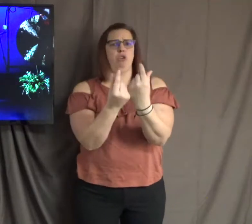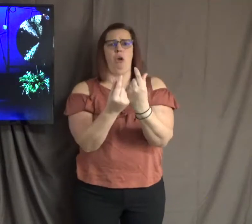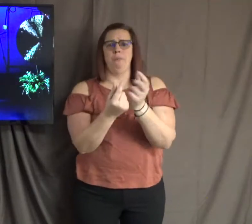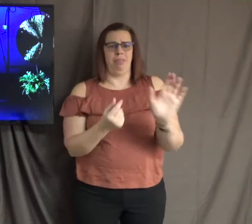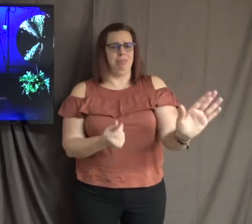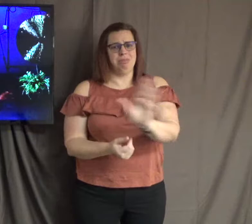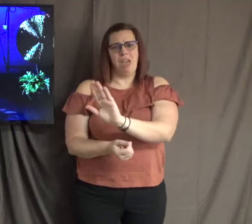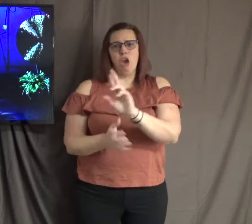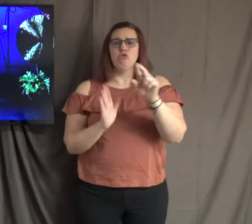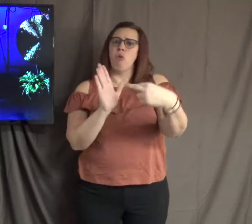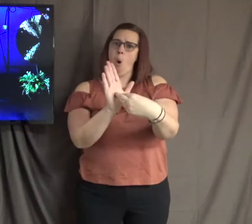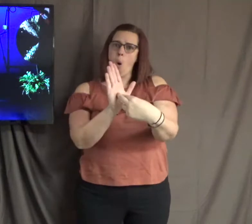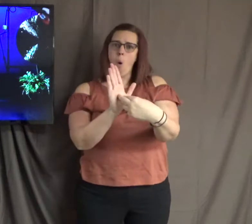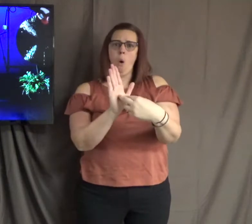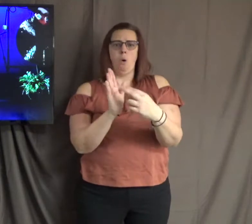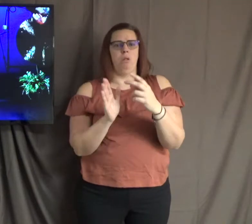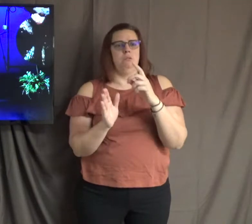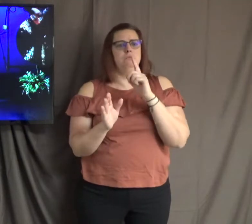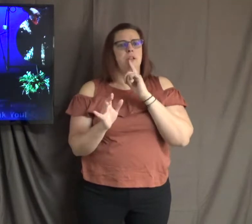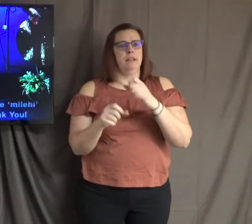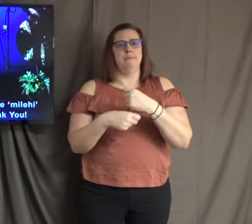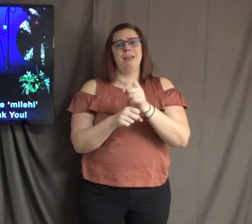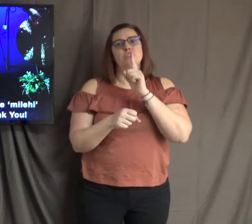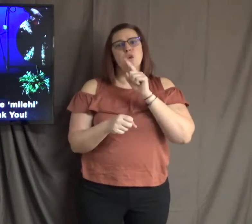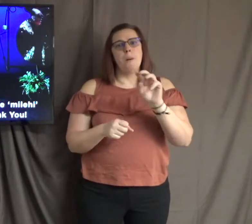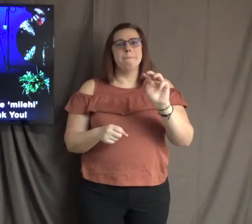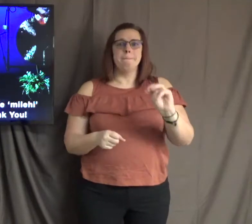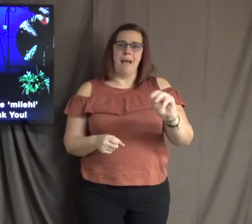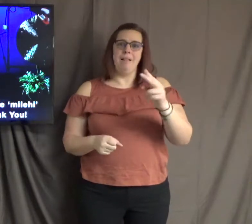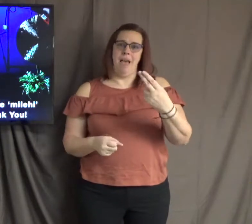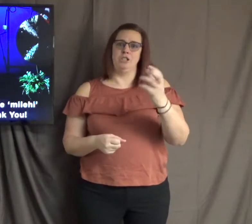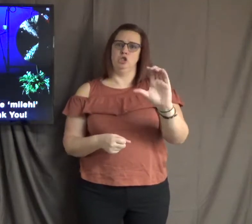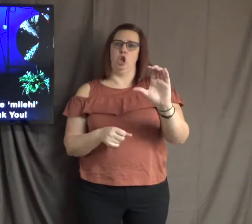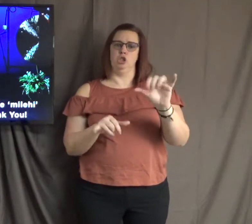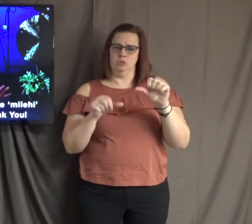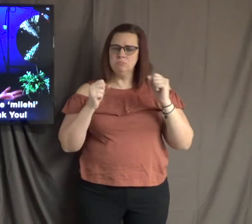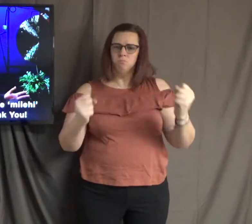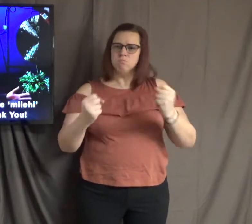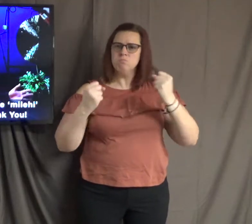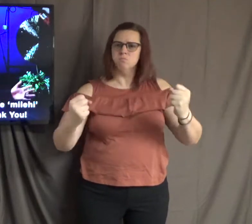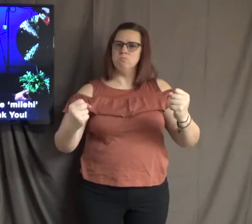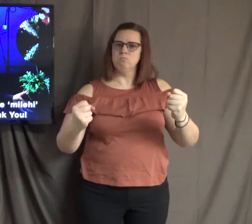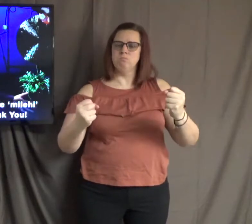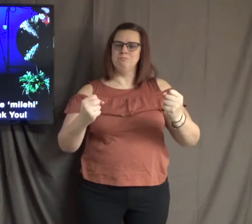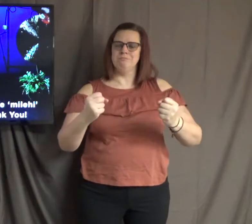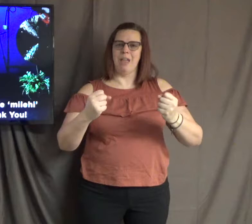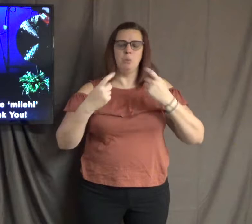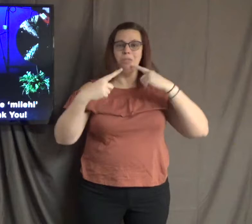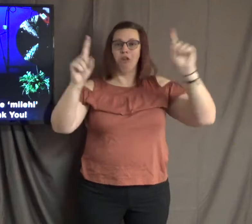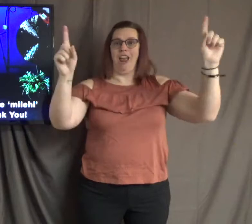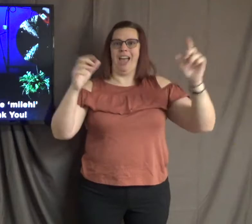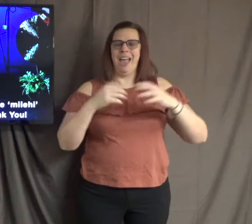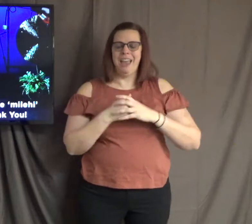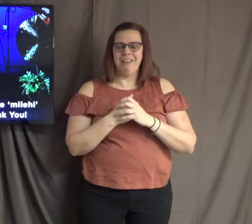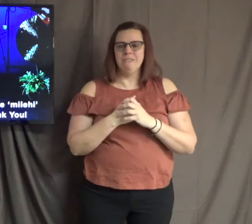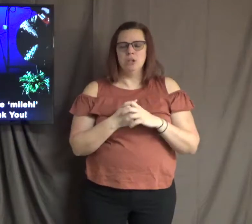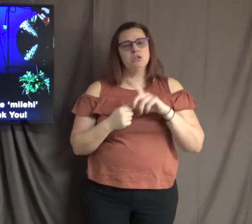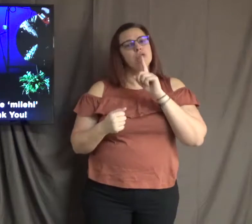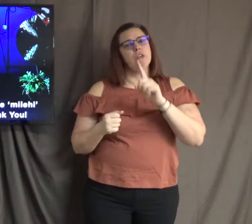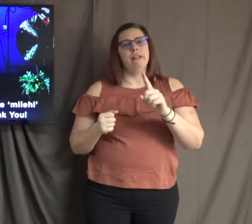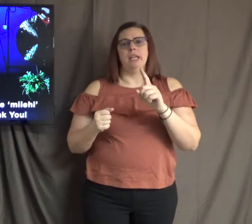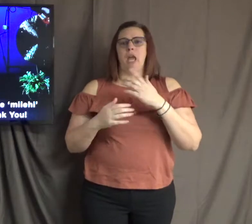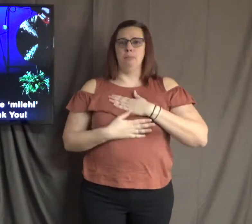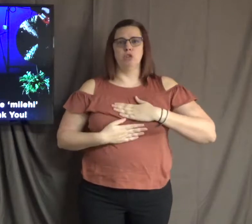make sure Mile High stays strong and continues to thrive. So I so appreciate them, and I so appreciate everyone for your